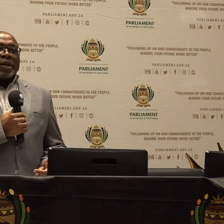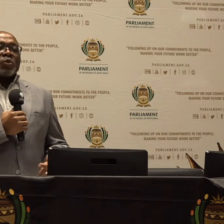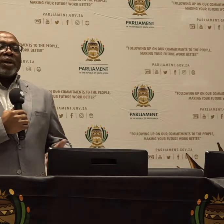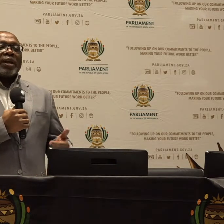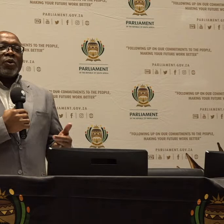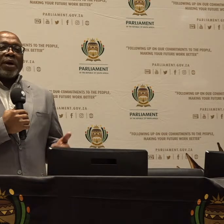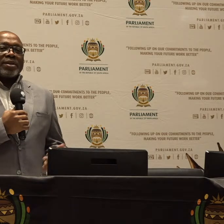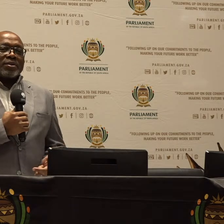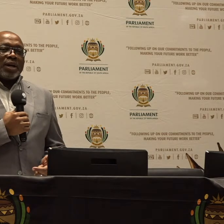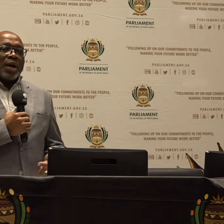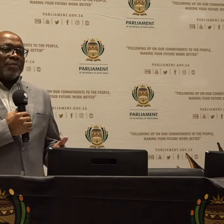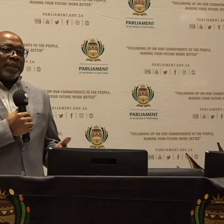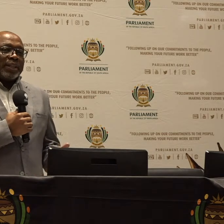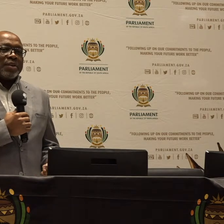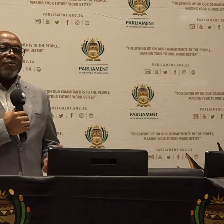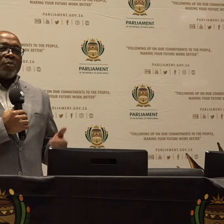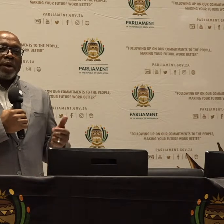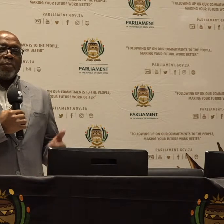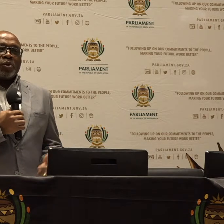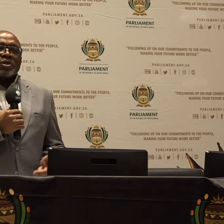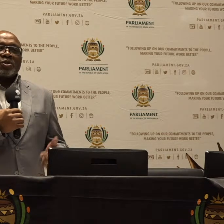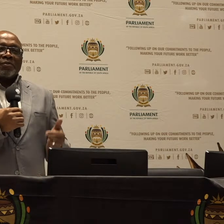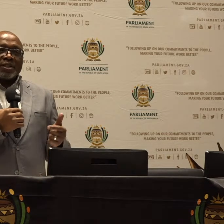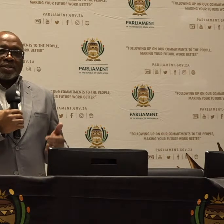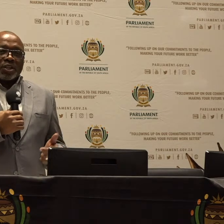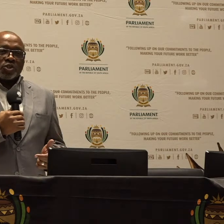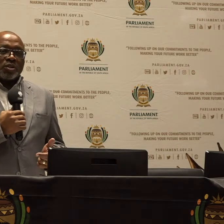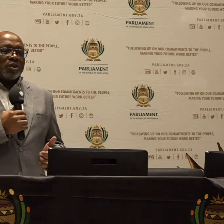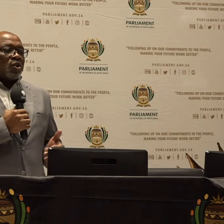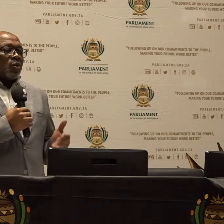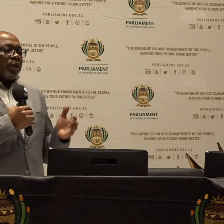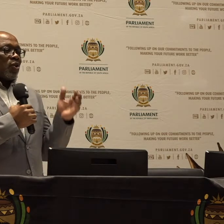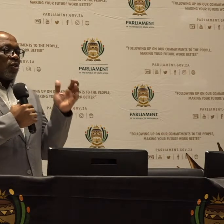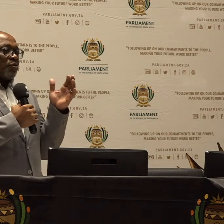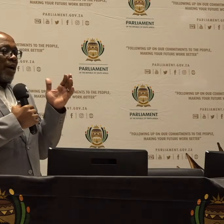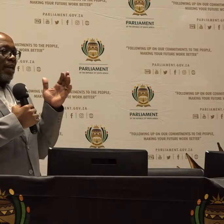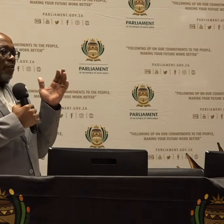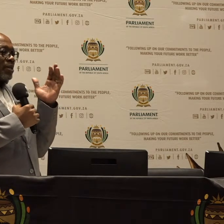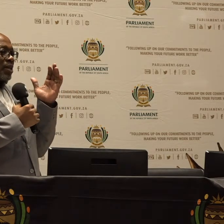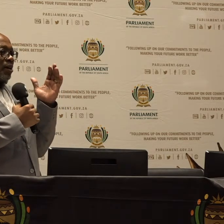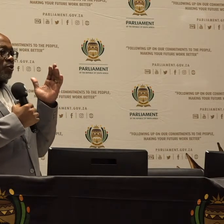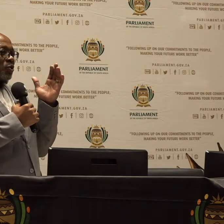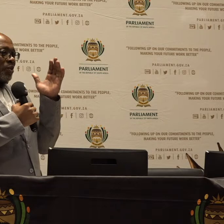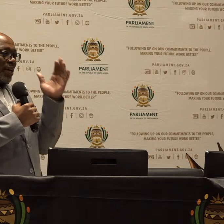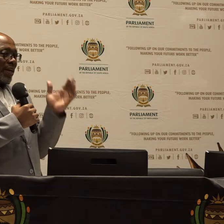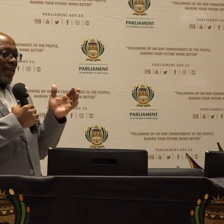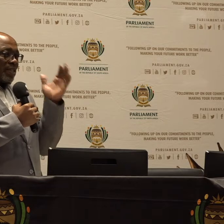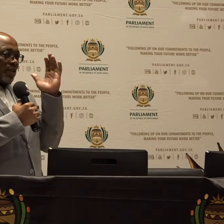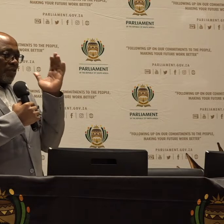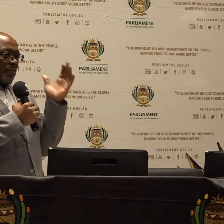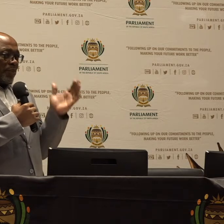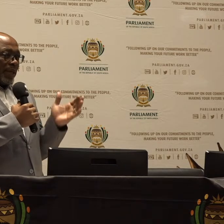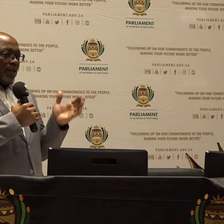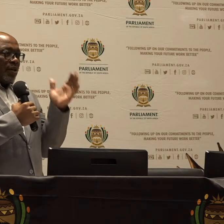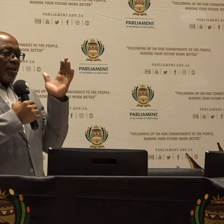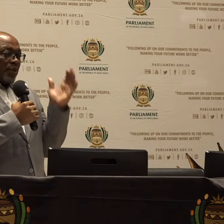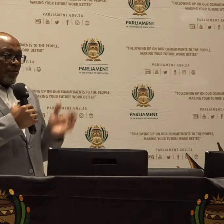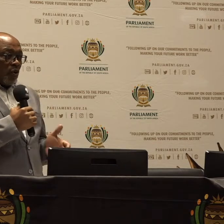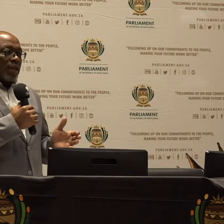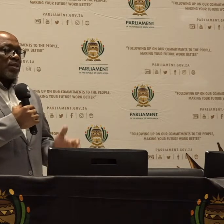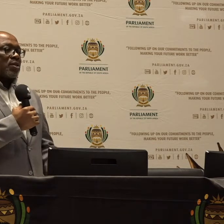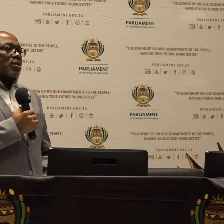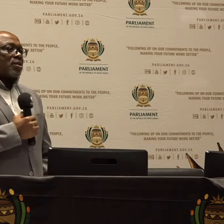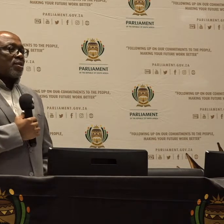but we request humbly that for purposes of this session we confine ourselves to the rail safety bill